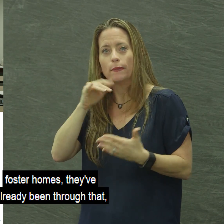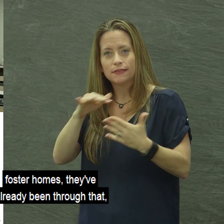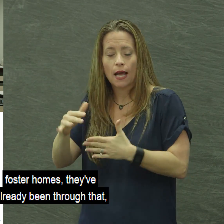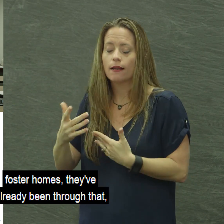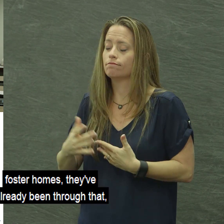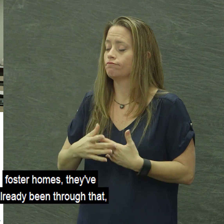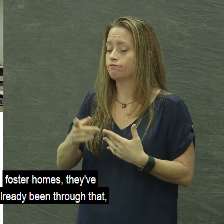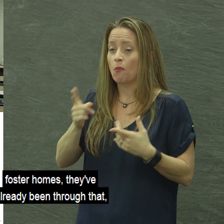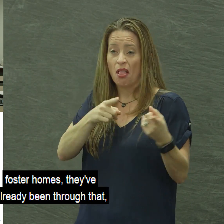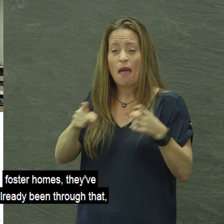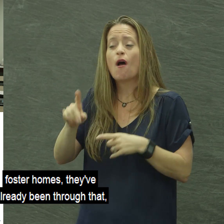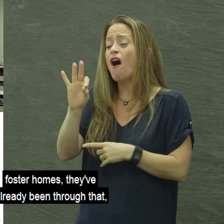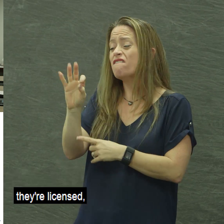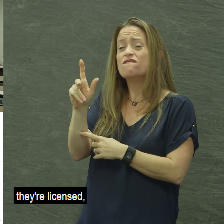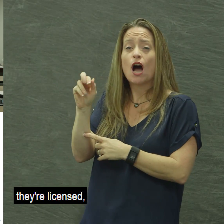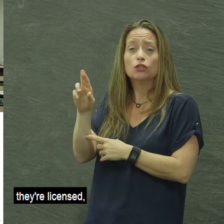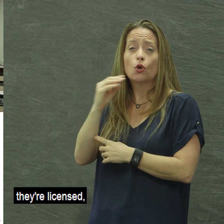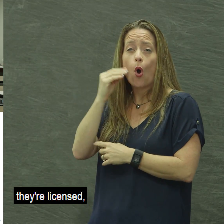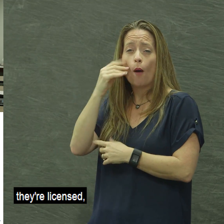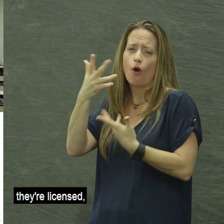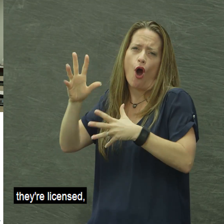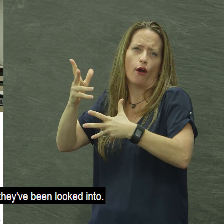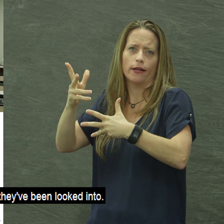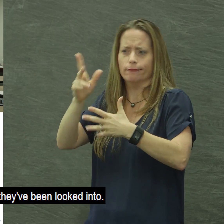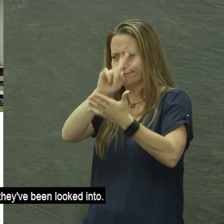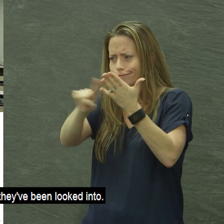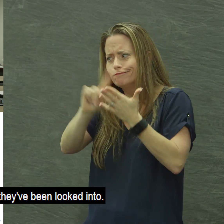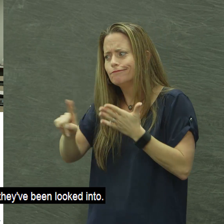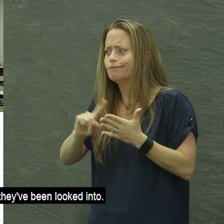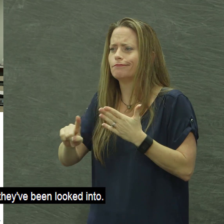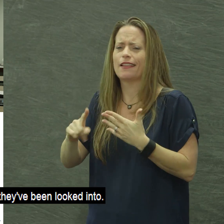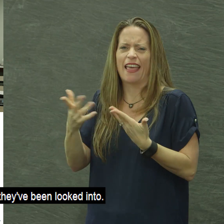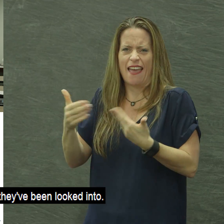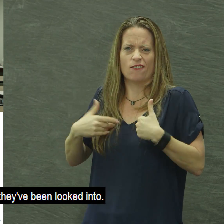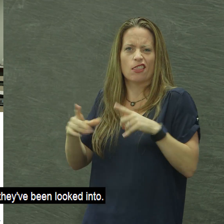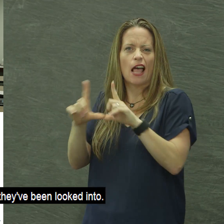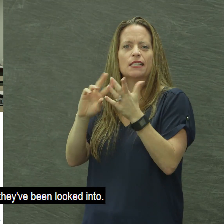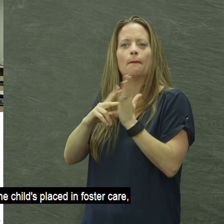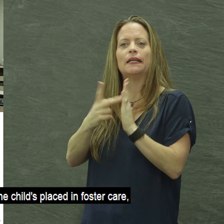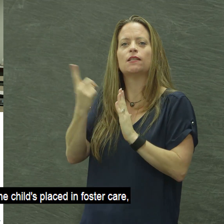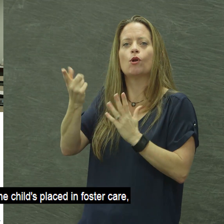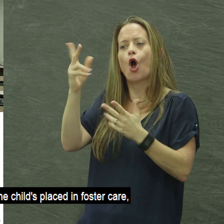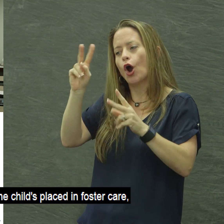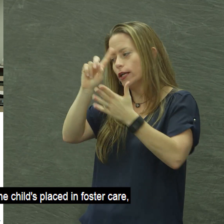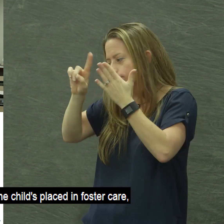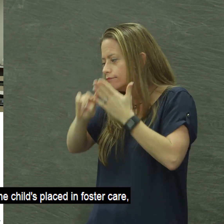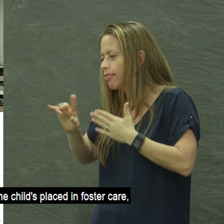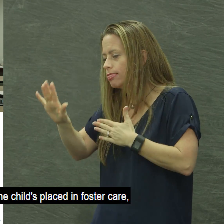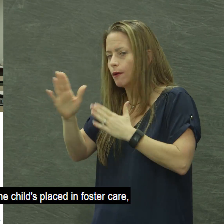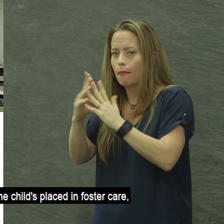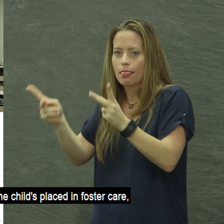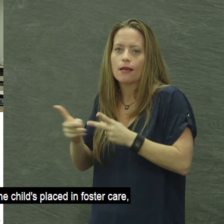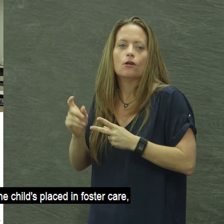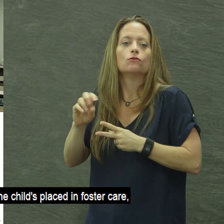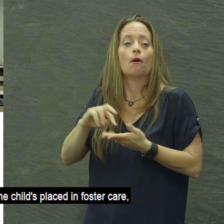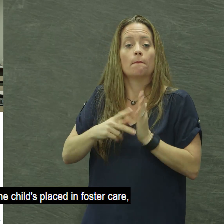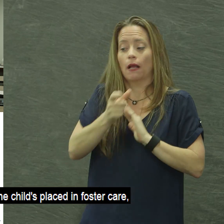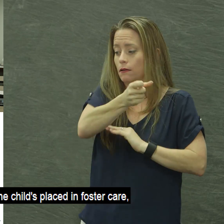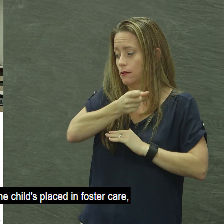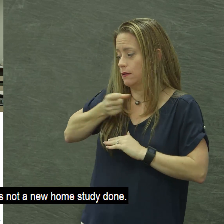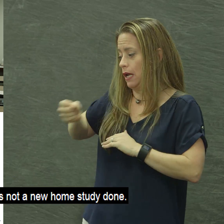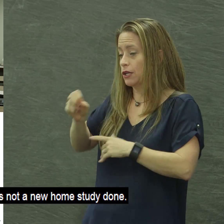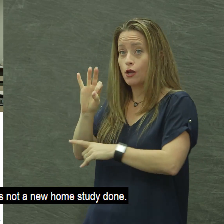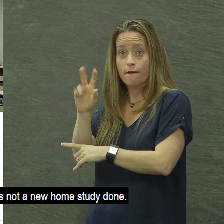foster homes, they've already been through that. They're licensed. They've been looked into. So if the child's placed in foster care,